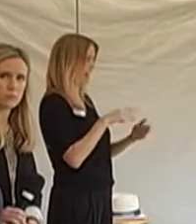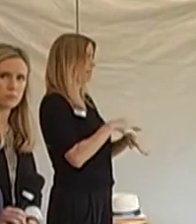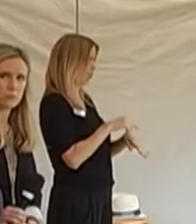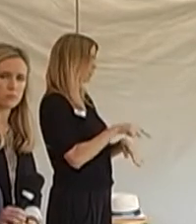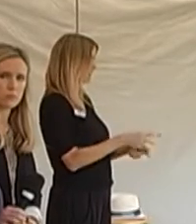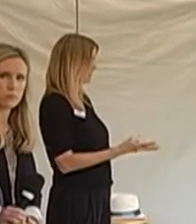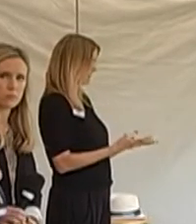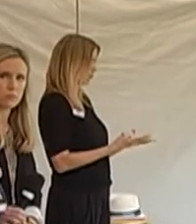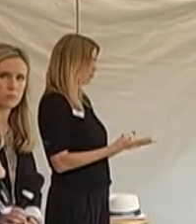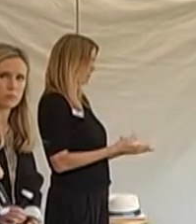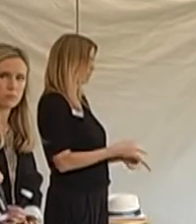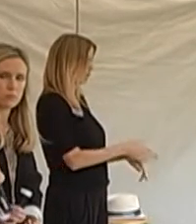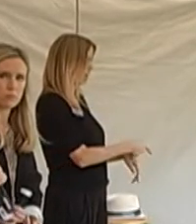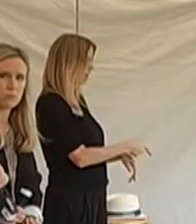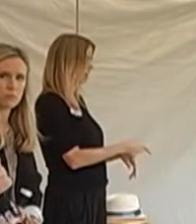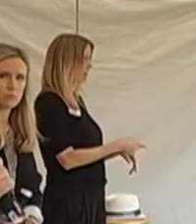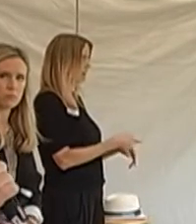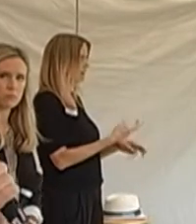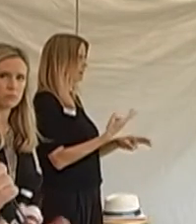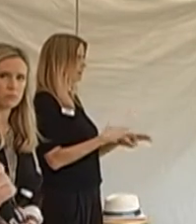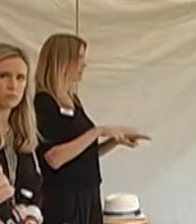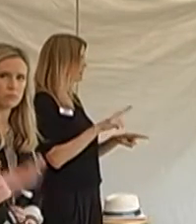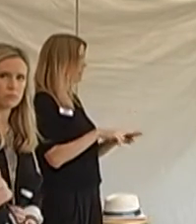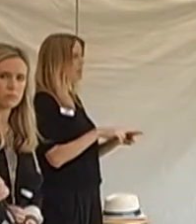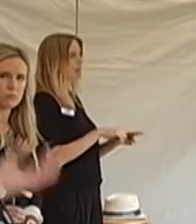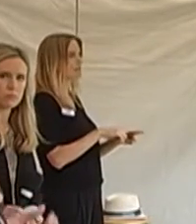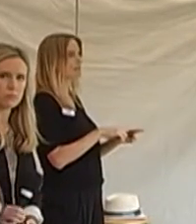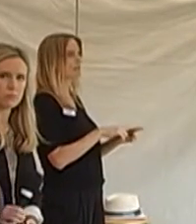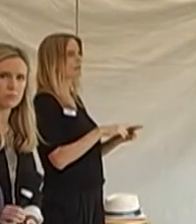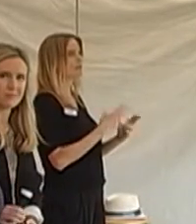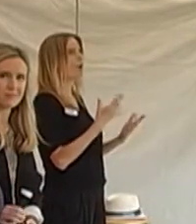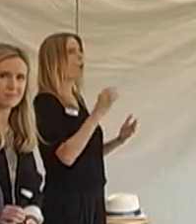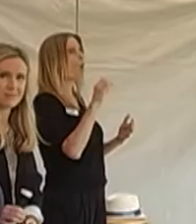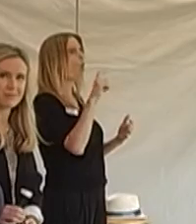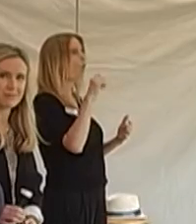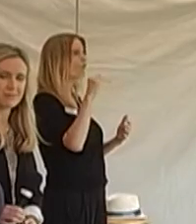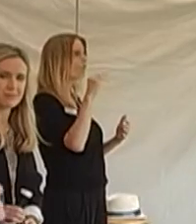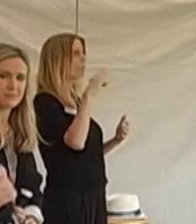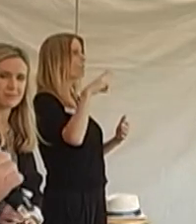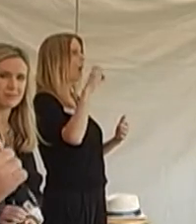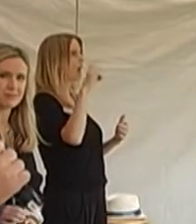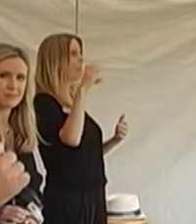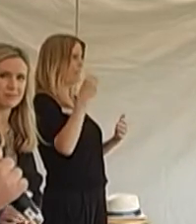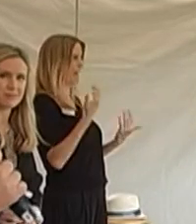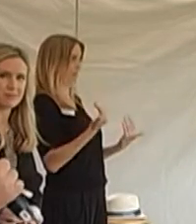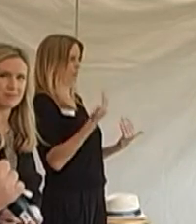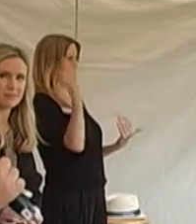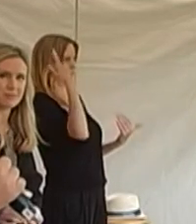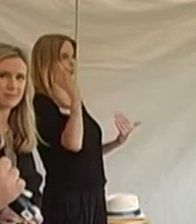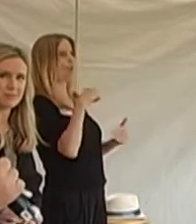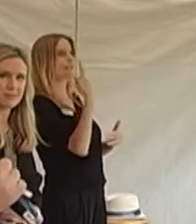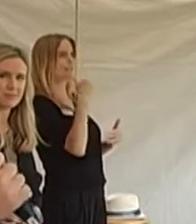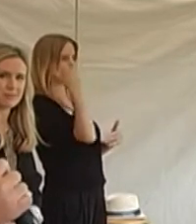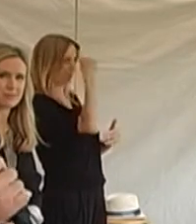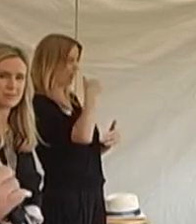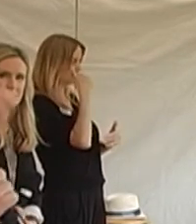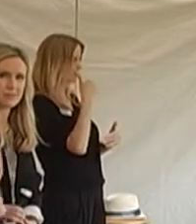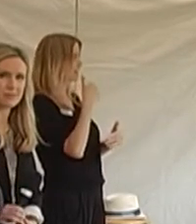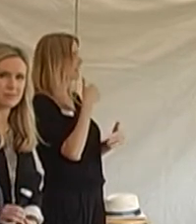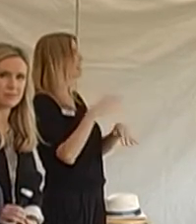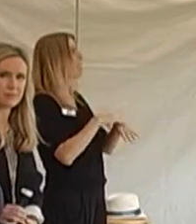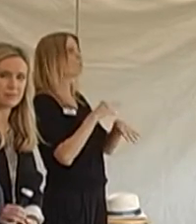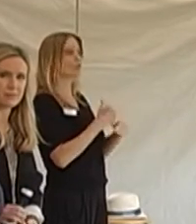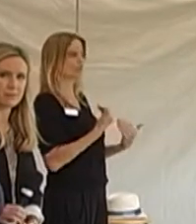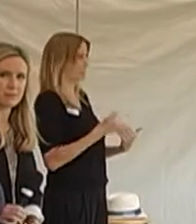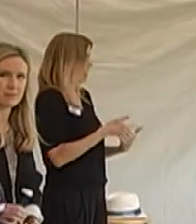the we don't have a politician in Sweden like Olof Palme, for instance, in the 70s, who had a